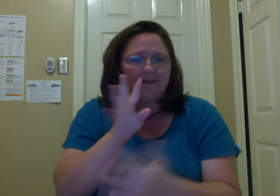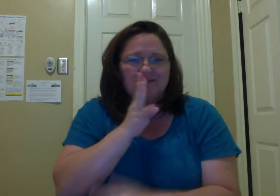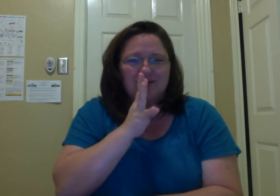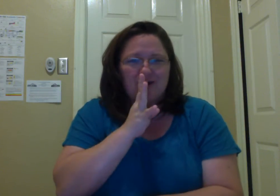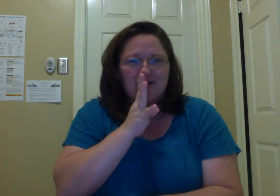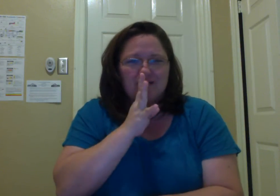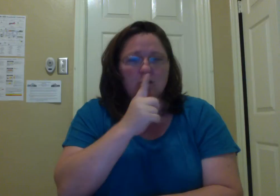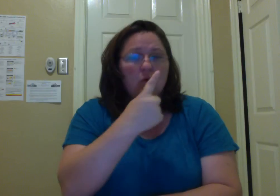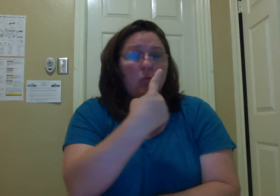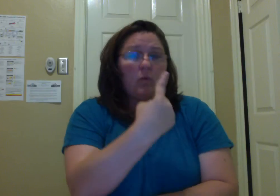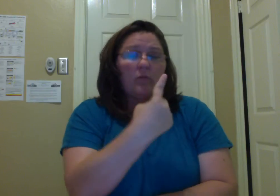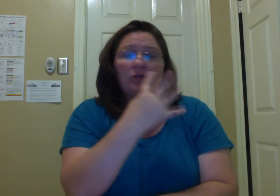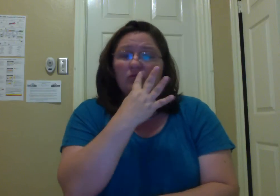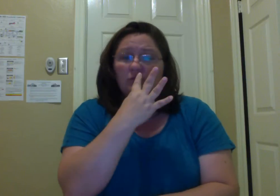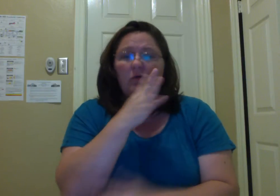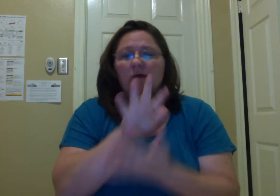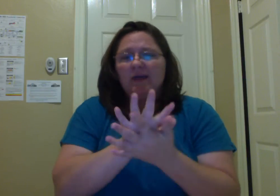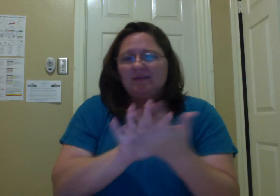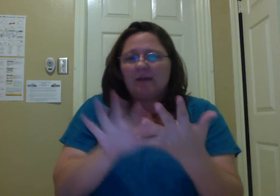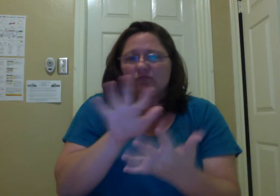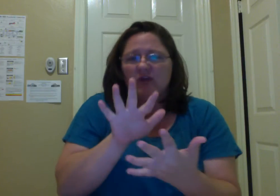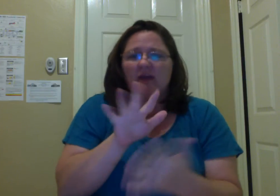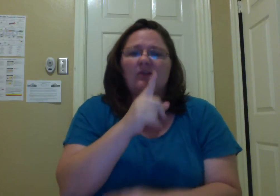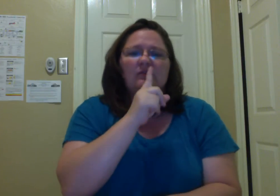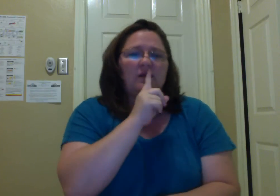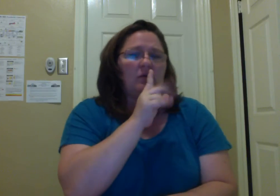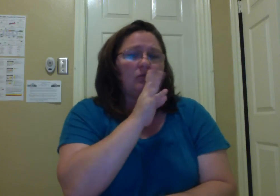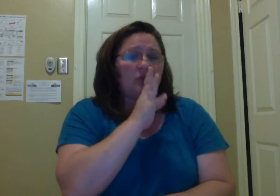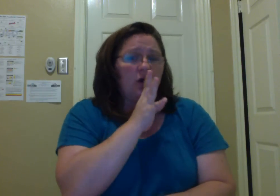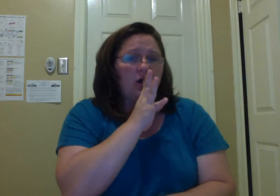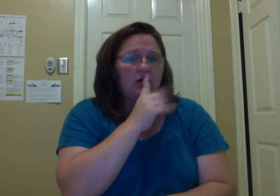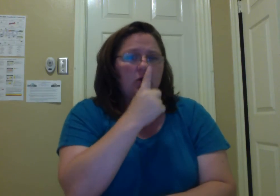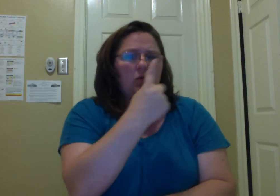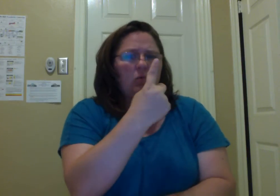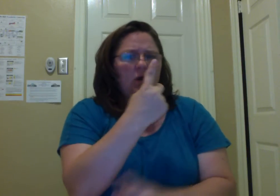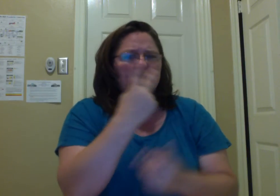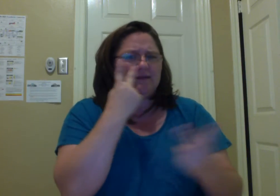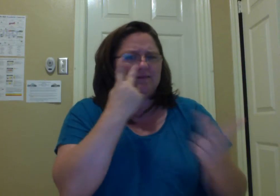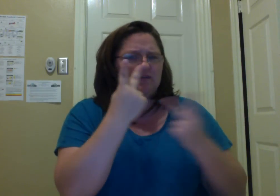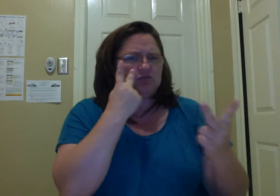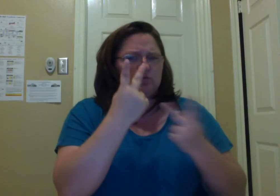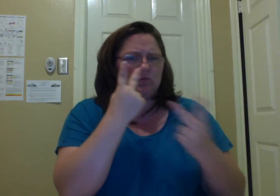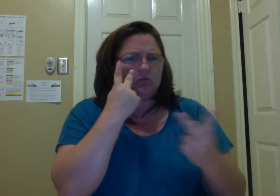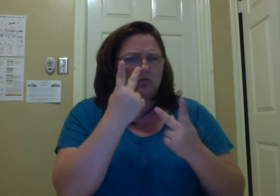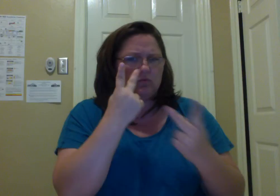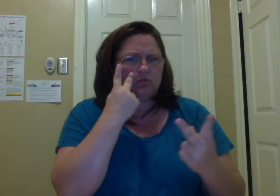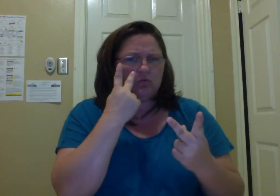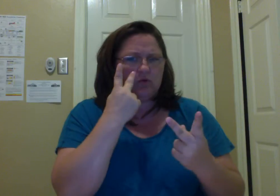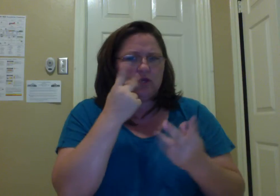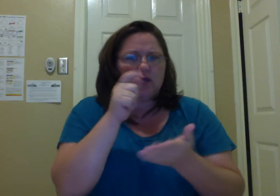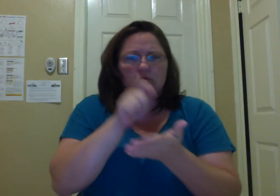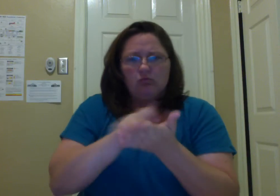Abstract, talk. So it's abstract. And you say talk, one is visual.